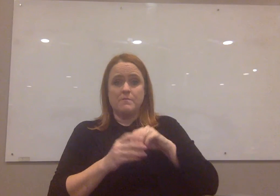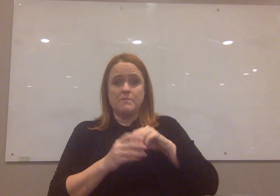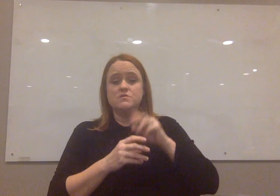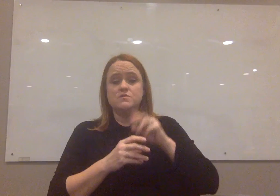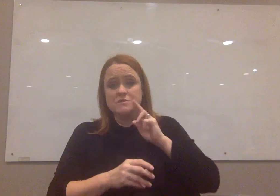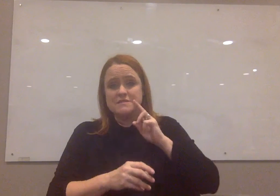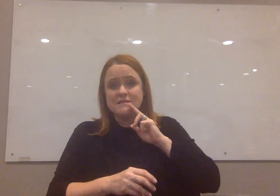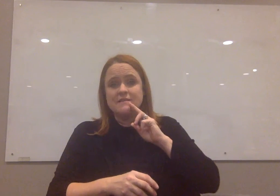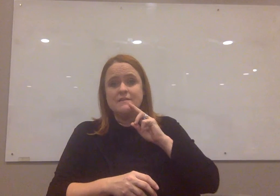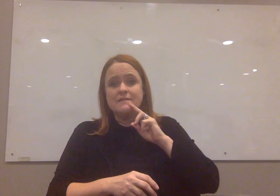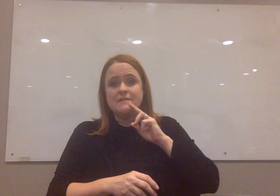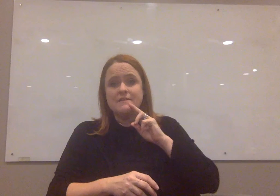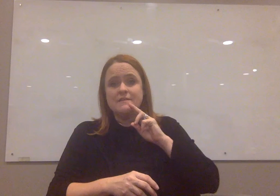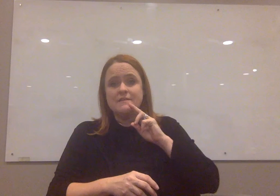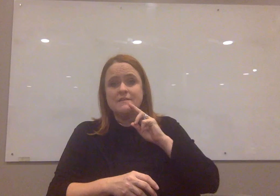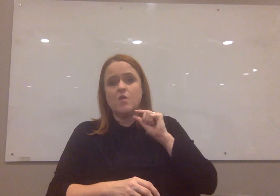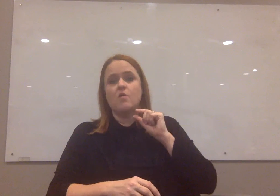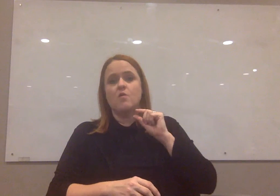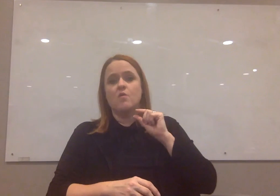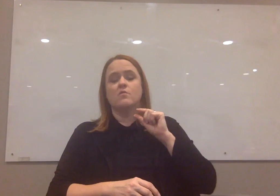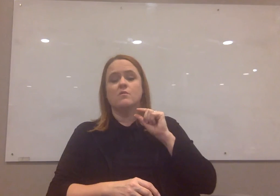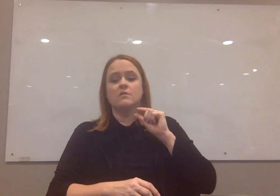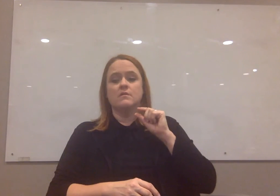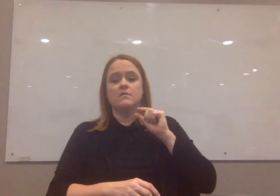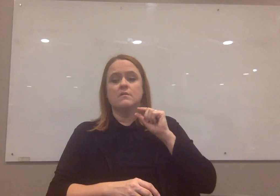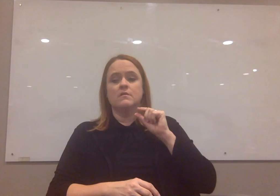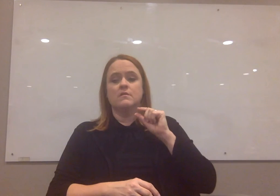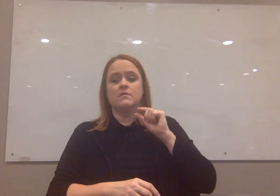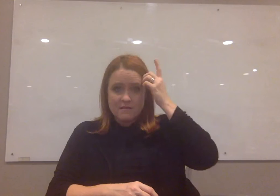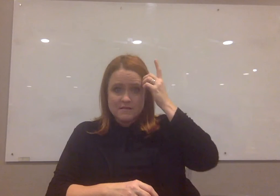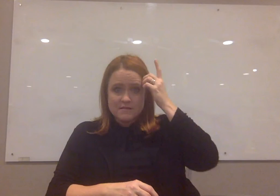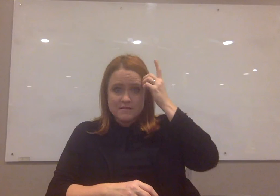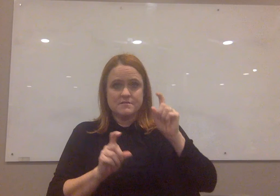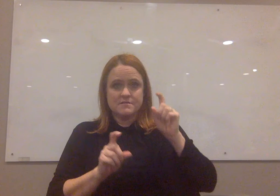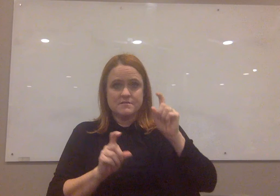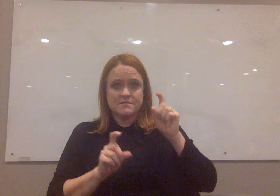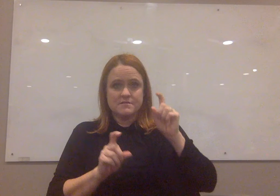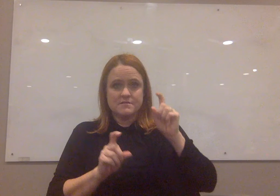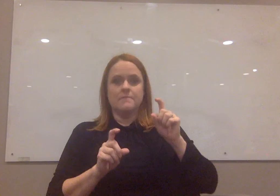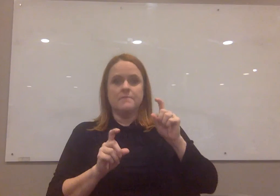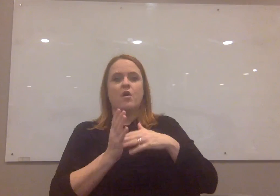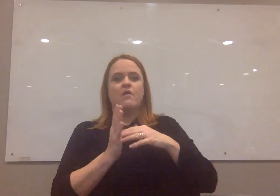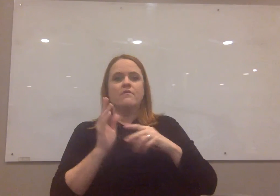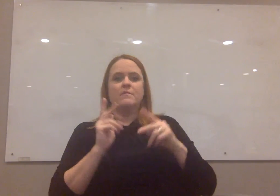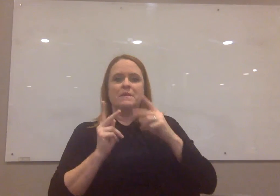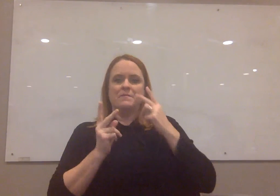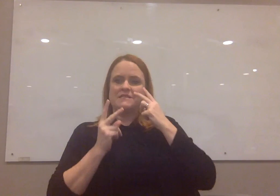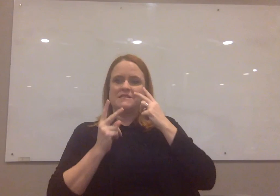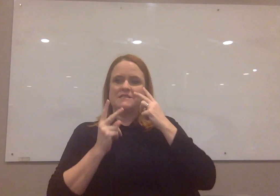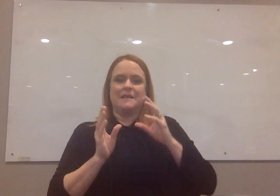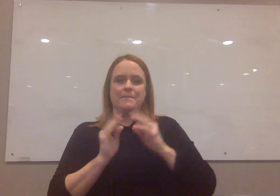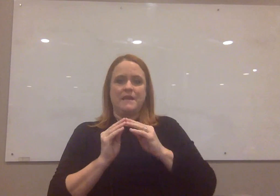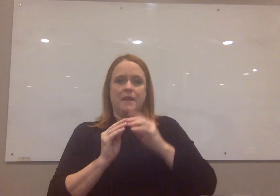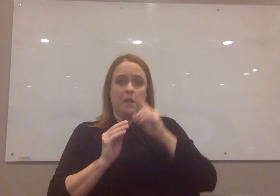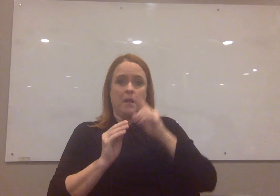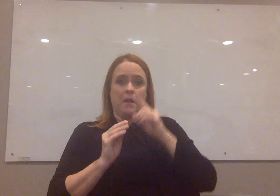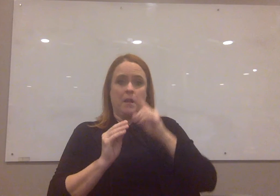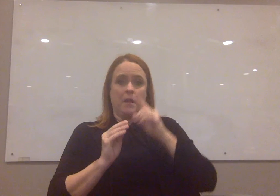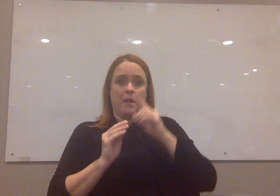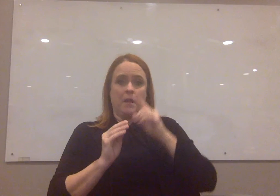Antonio, Dallas? Because a lot of times people see a meetup because their app or whatever says, "Hey, in your vicinity,"